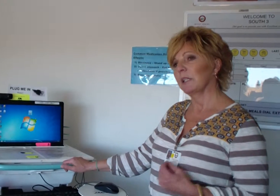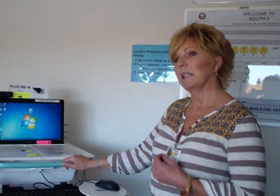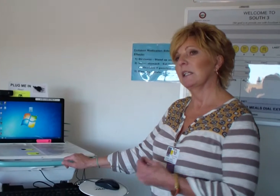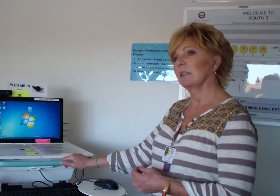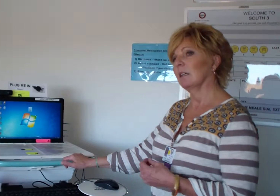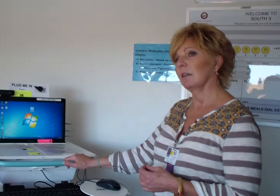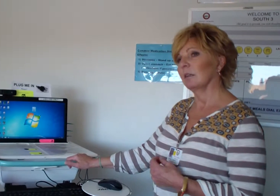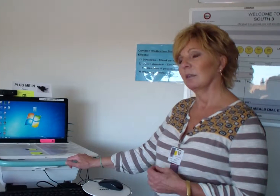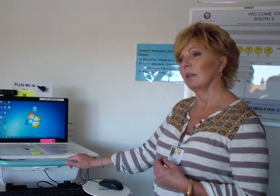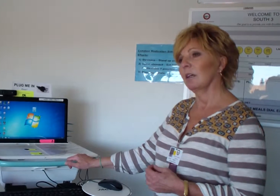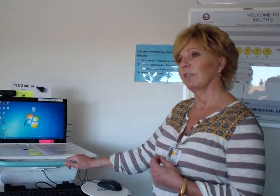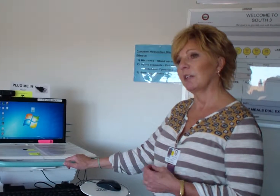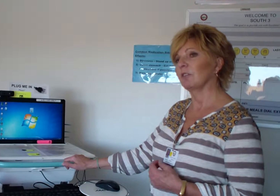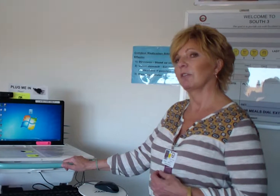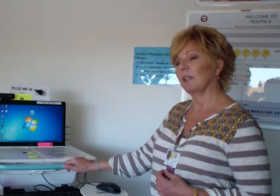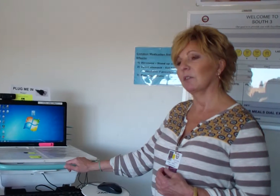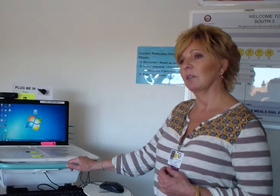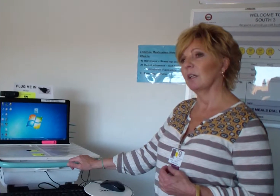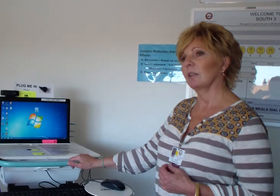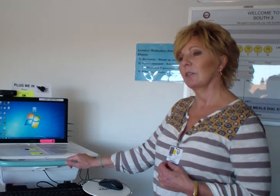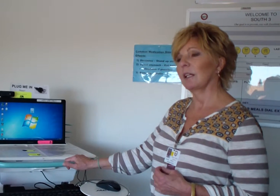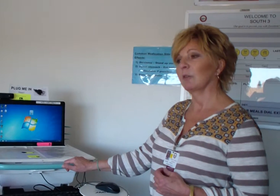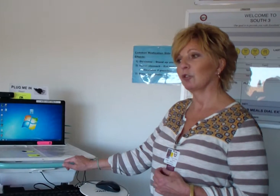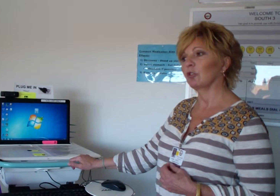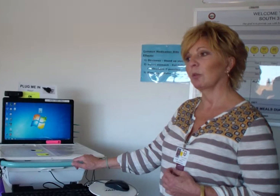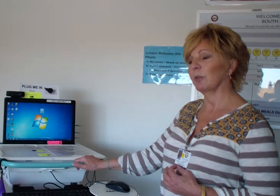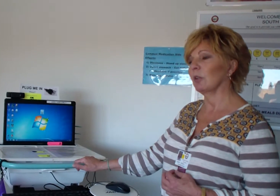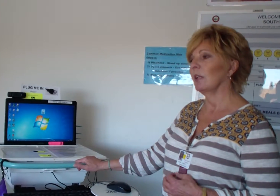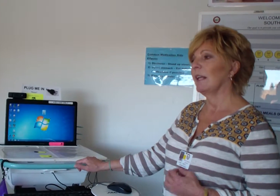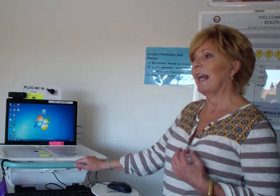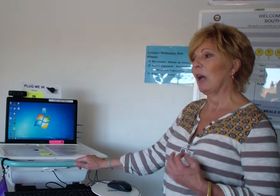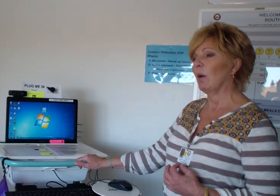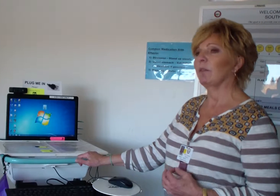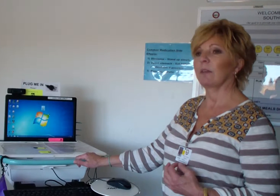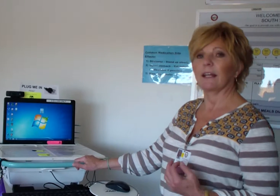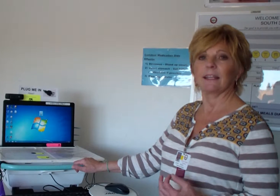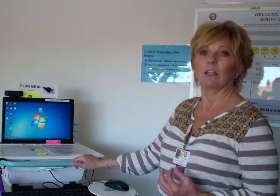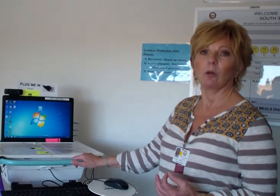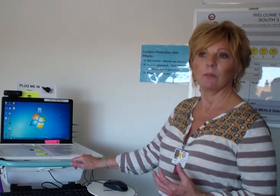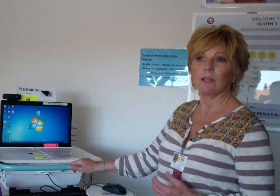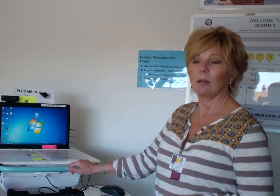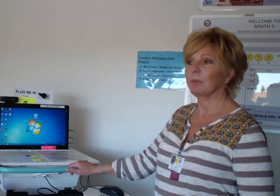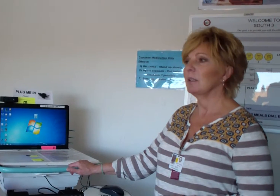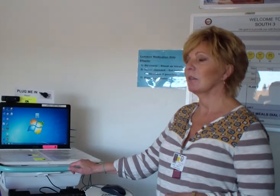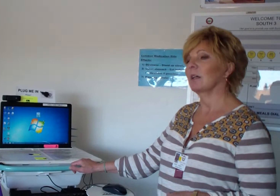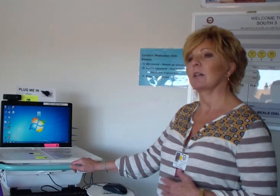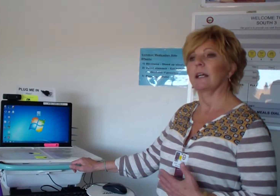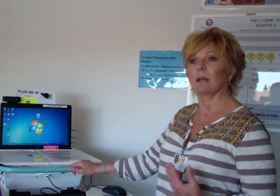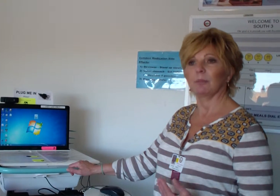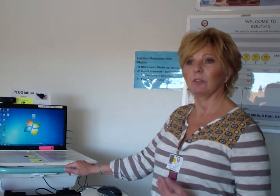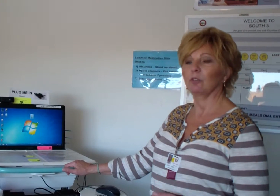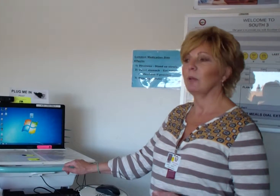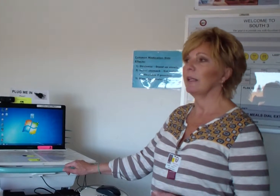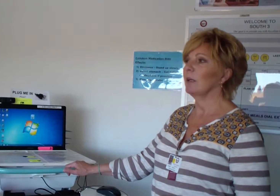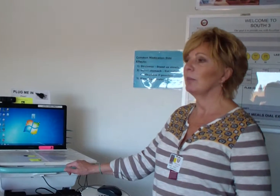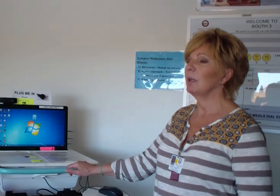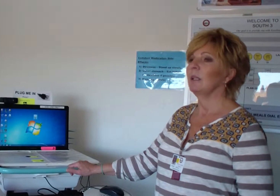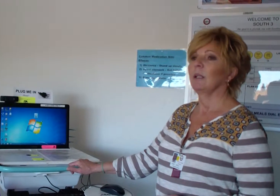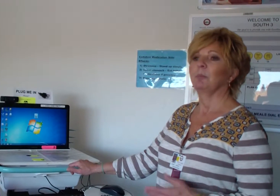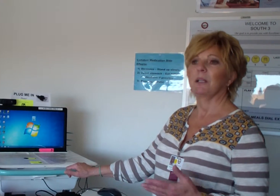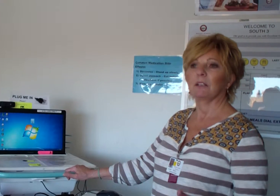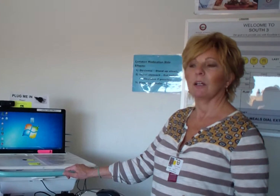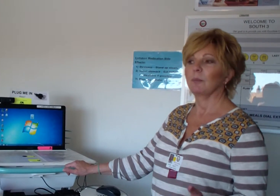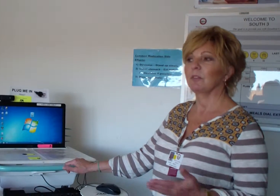to bring in a face-to-face sign language interpreter. However, that can't always happen. It's not going to happen at 2